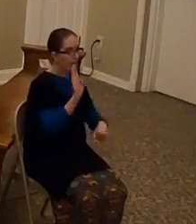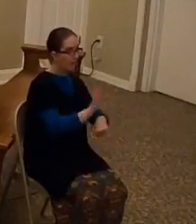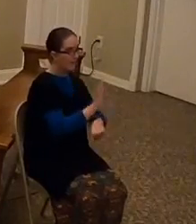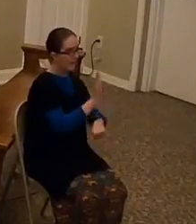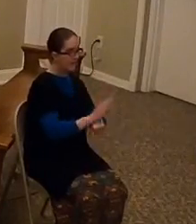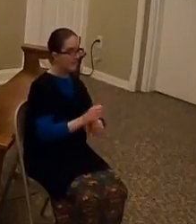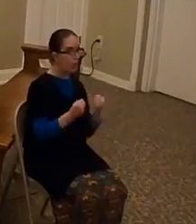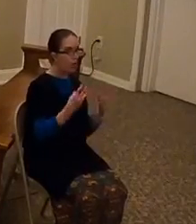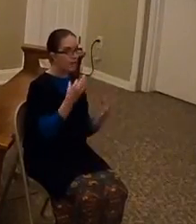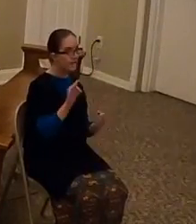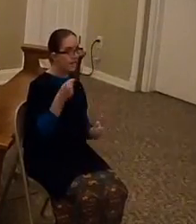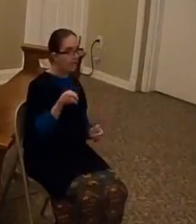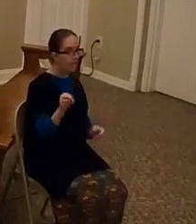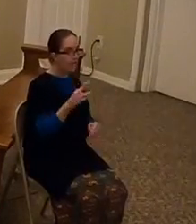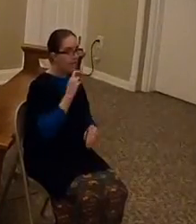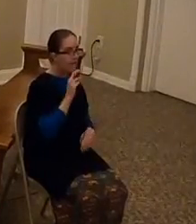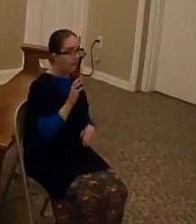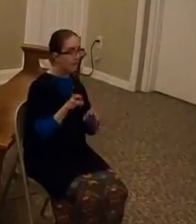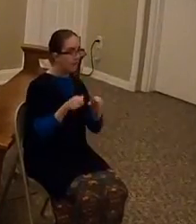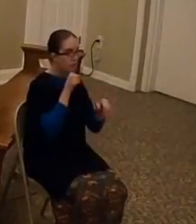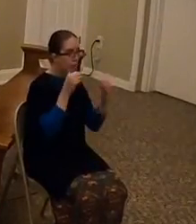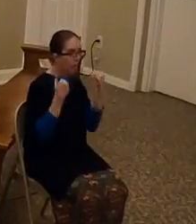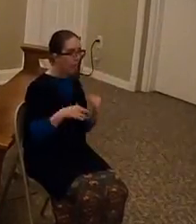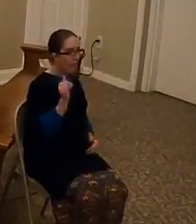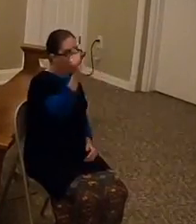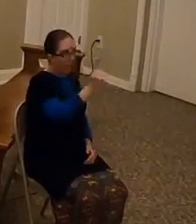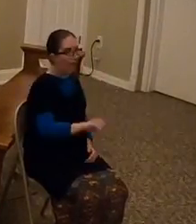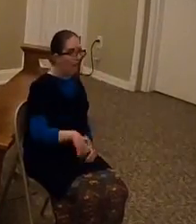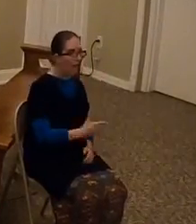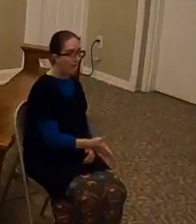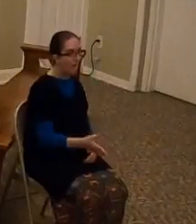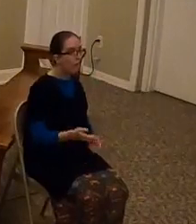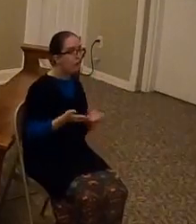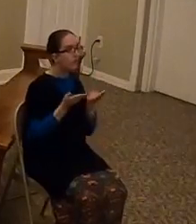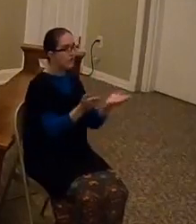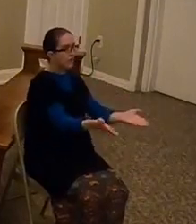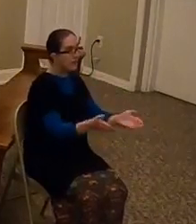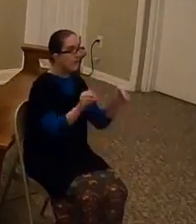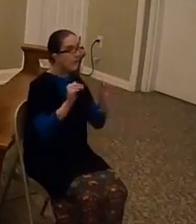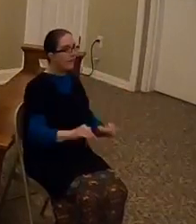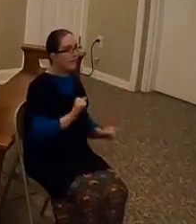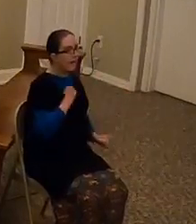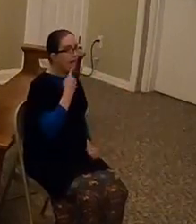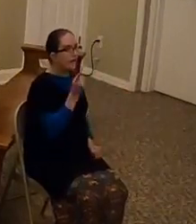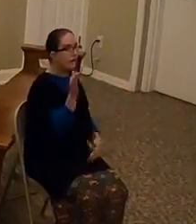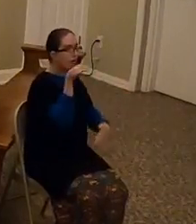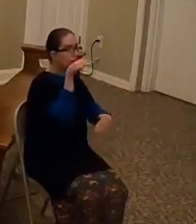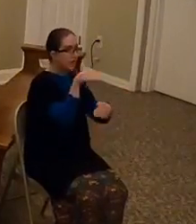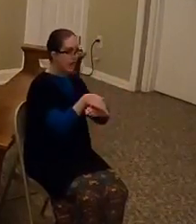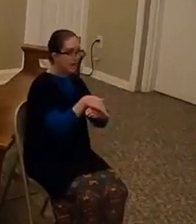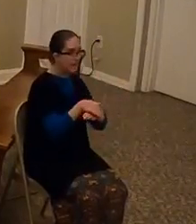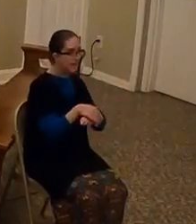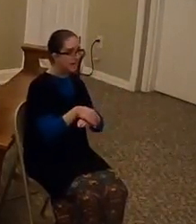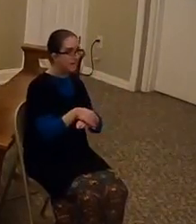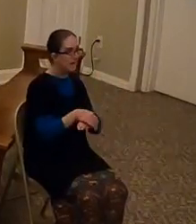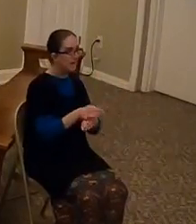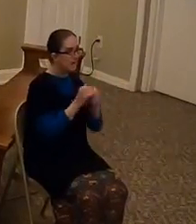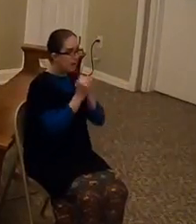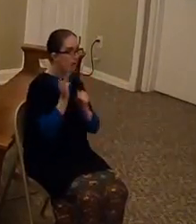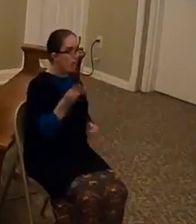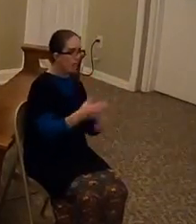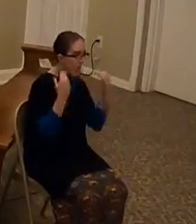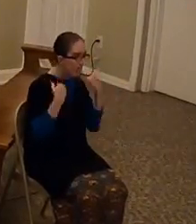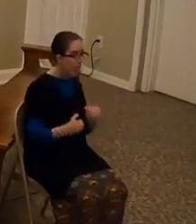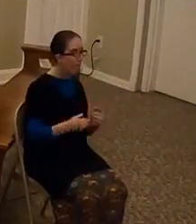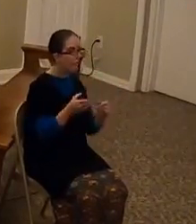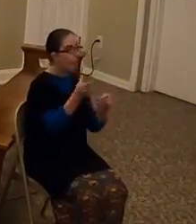are. You know why? Because they don't have anything there to offer. But can I tell you tonight, hallelujah, amen, we got